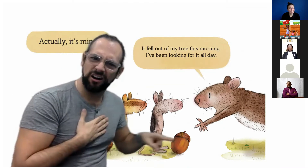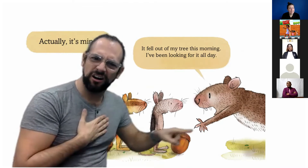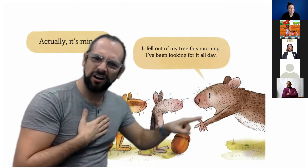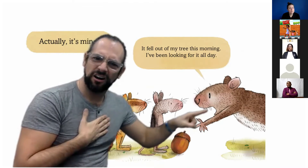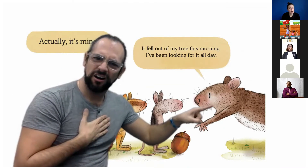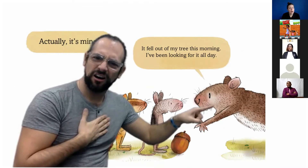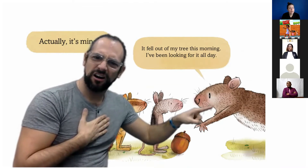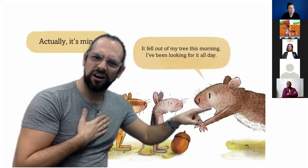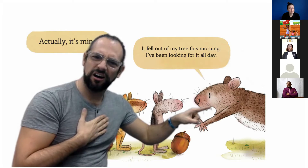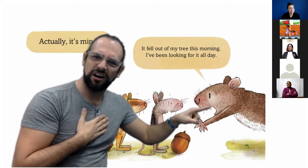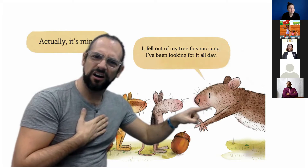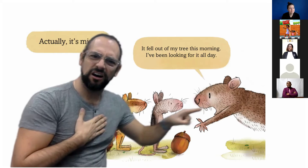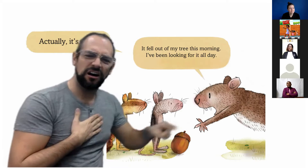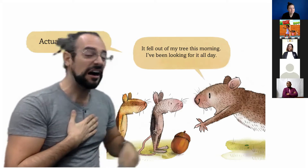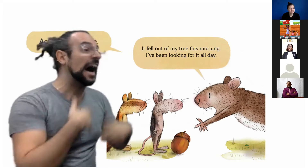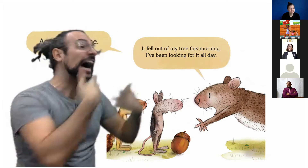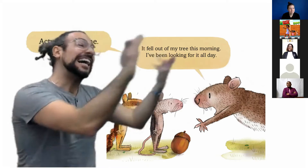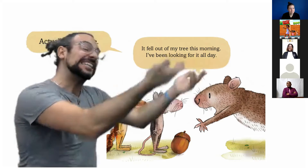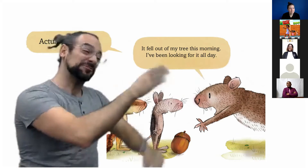actually, it's mine.